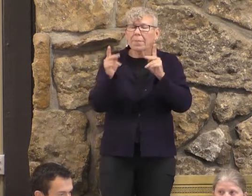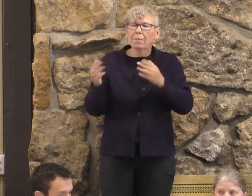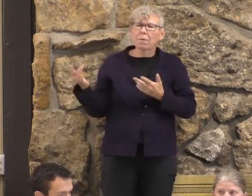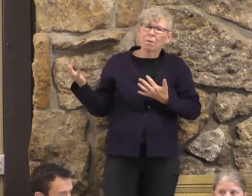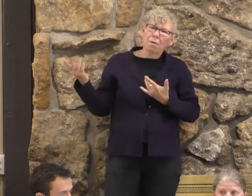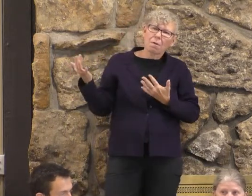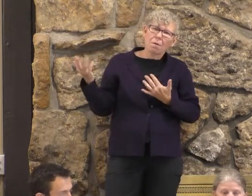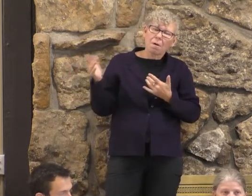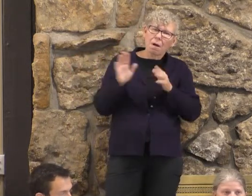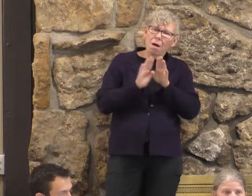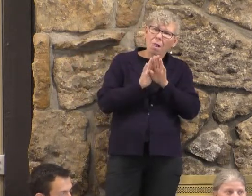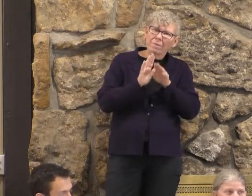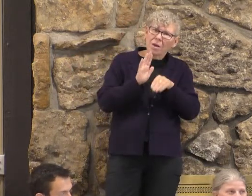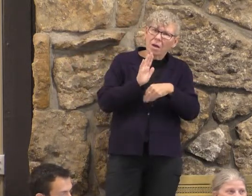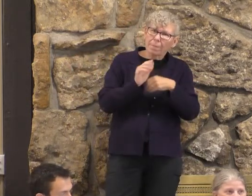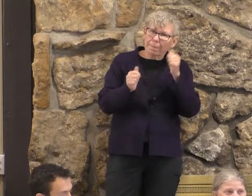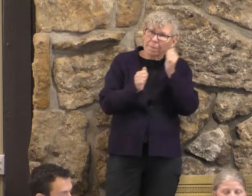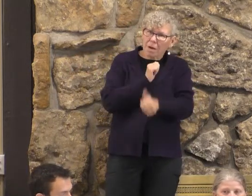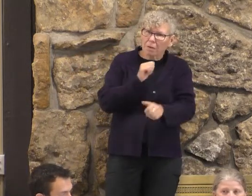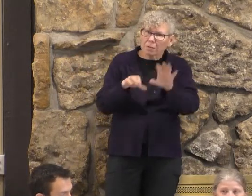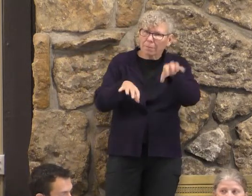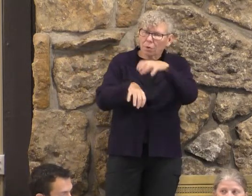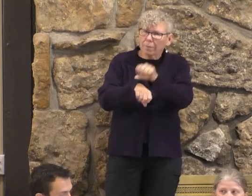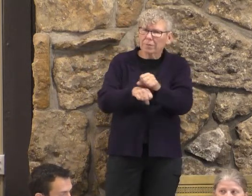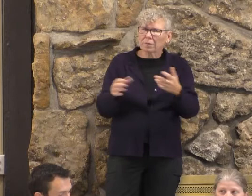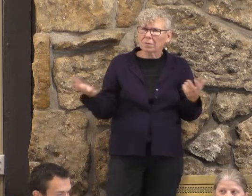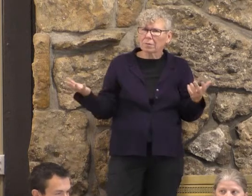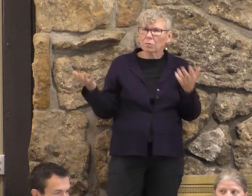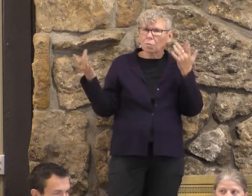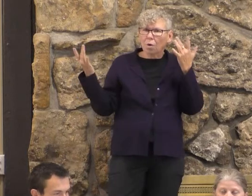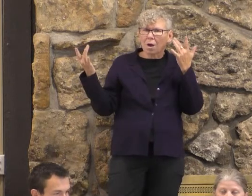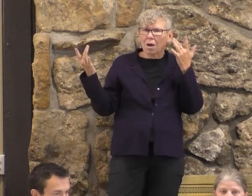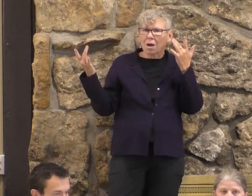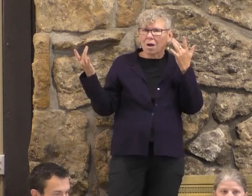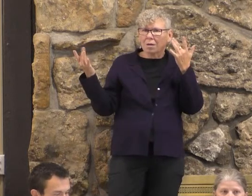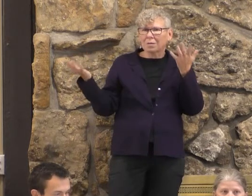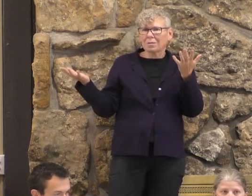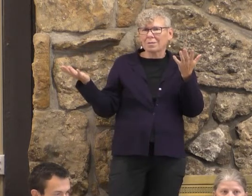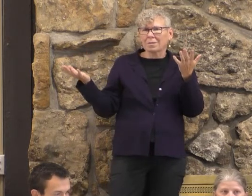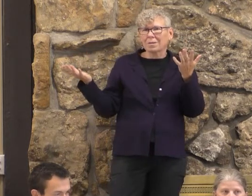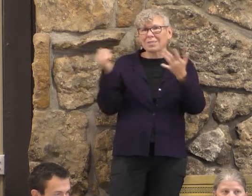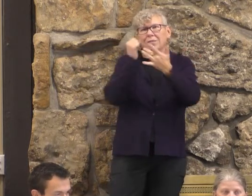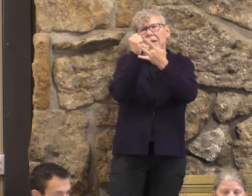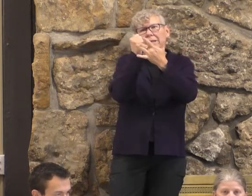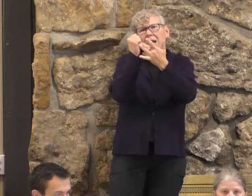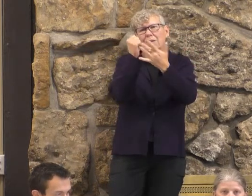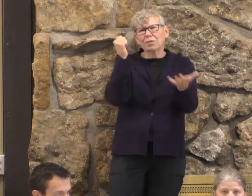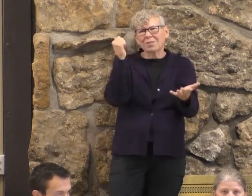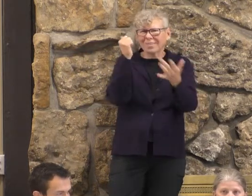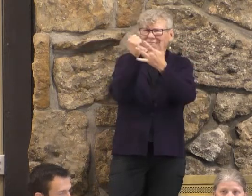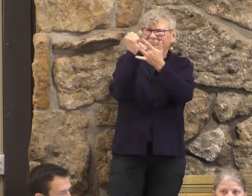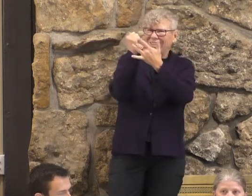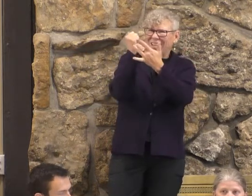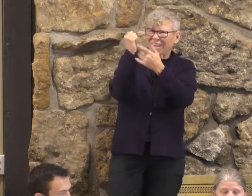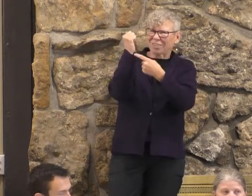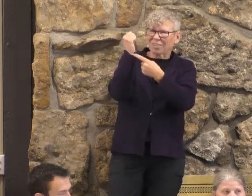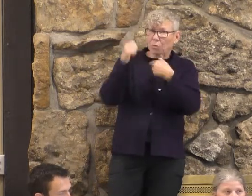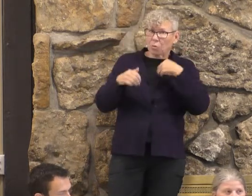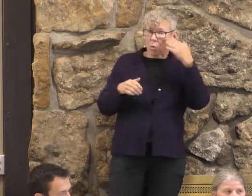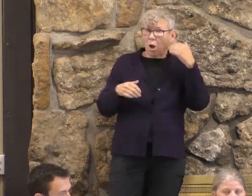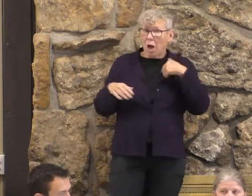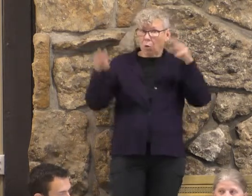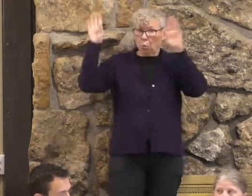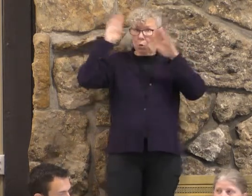appointment time just because, you know, it's technology. I was so worried before setting this up about just the microphones, and we had to have